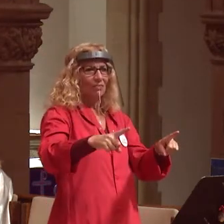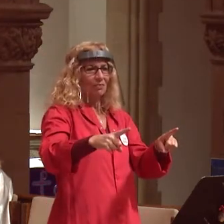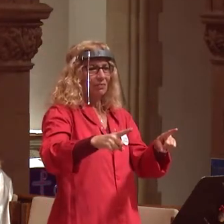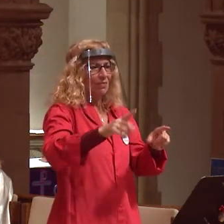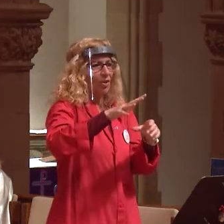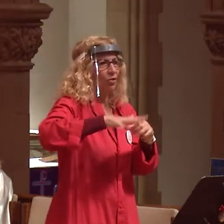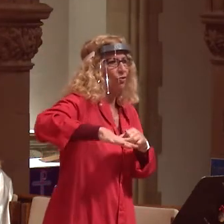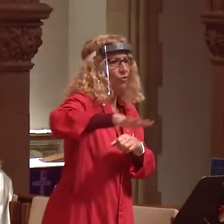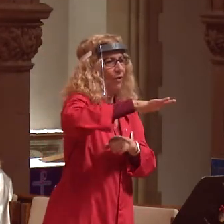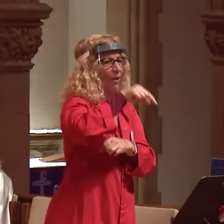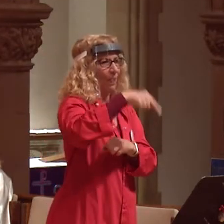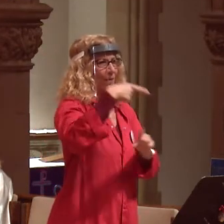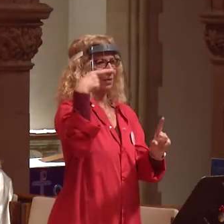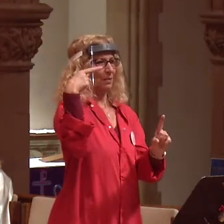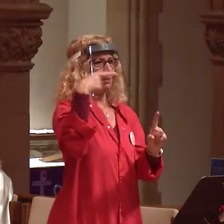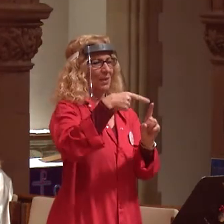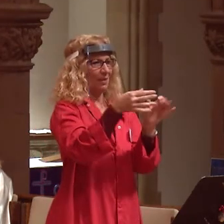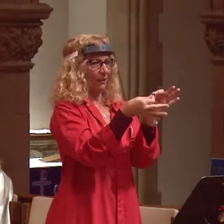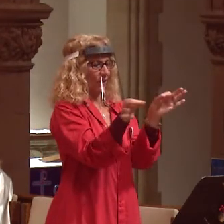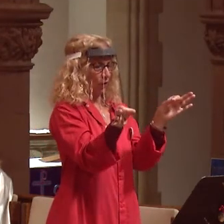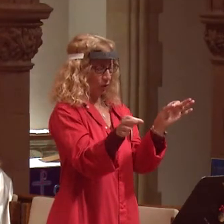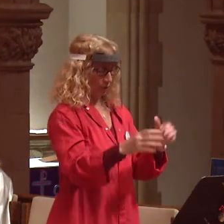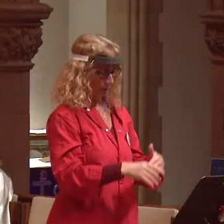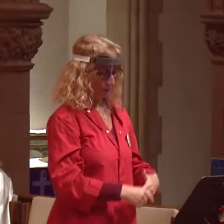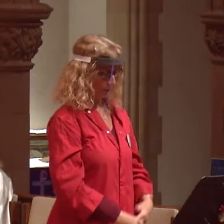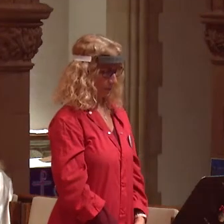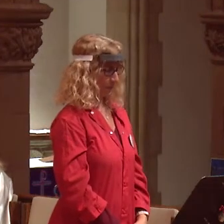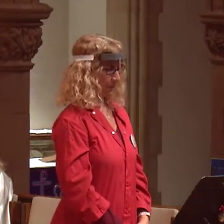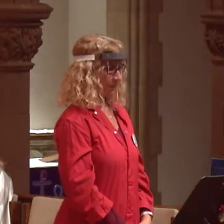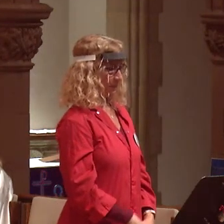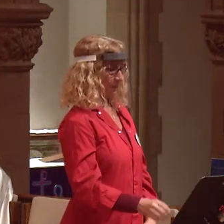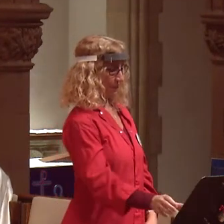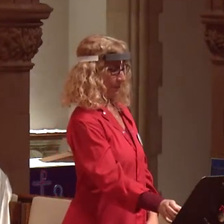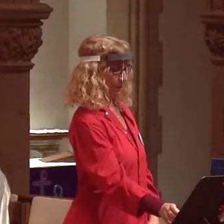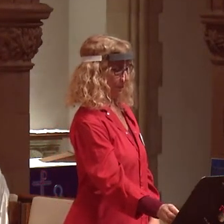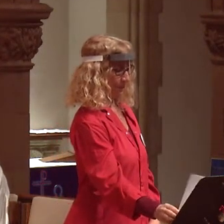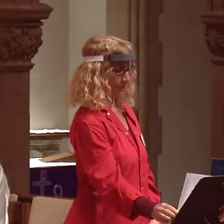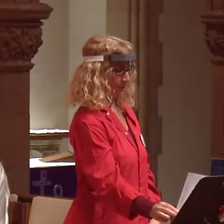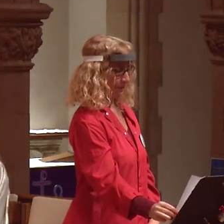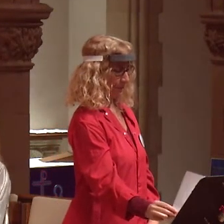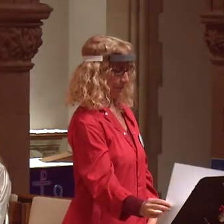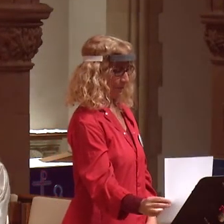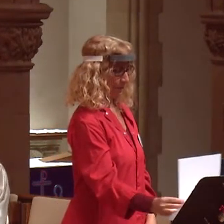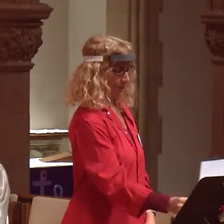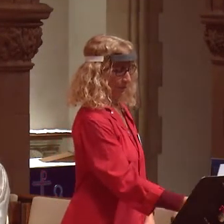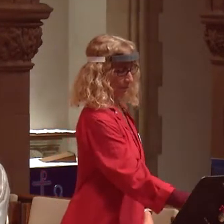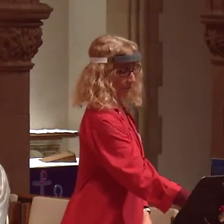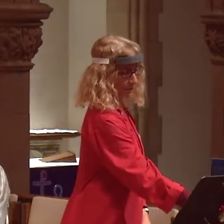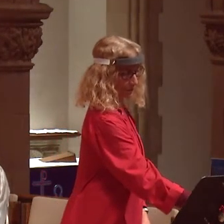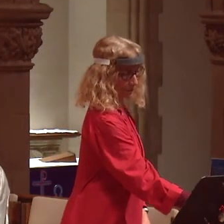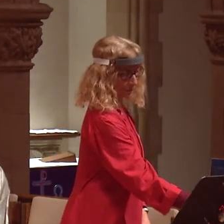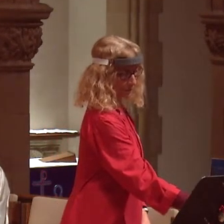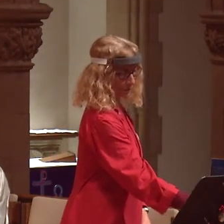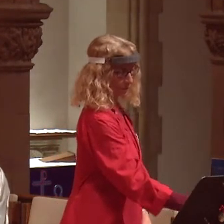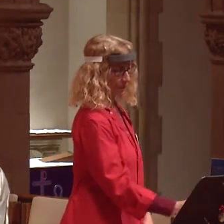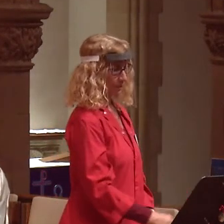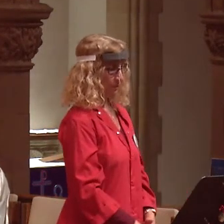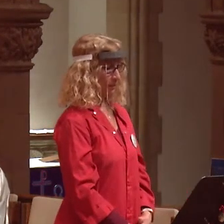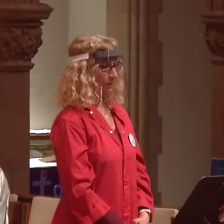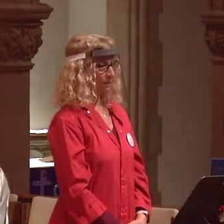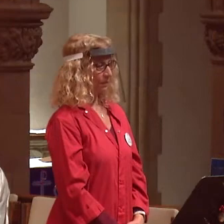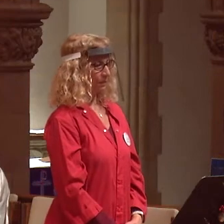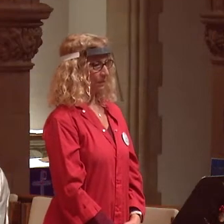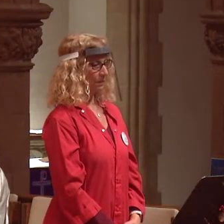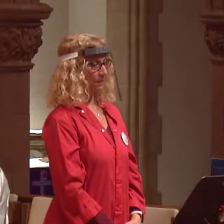around this specific verse. Podemos imaginar, solo podemos presumir imaginar la escena